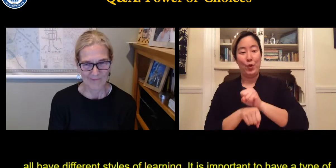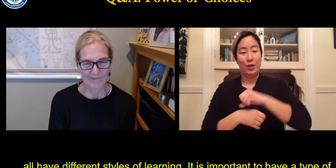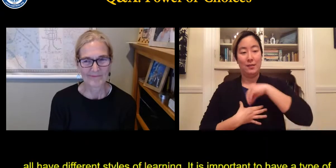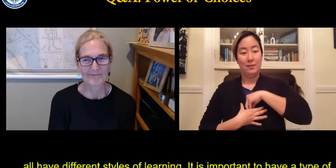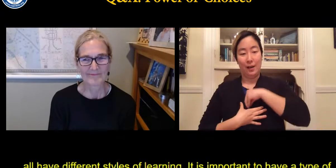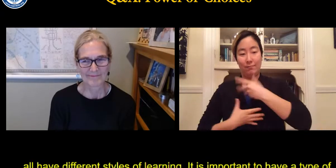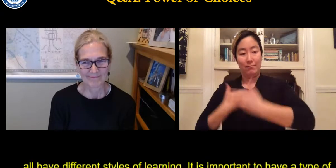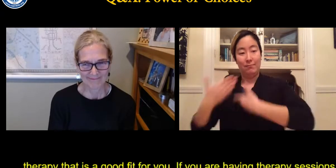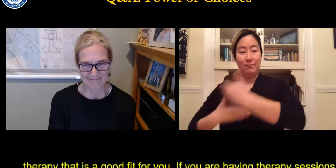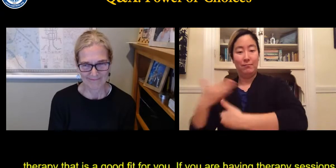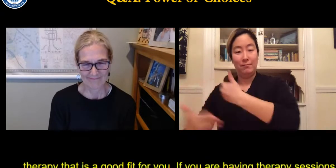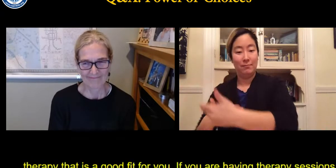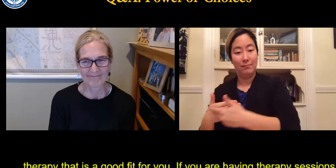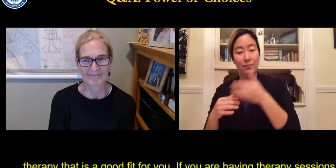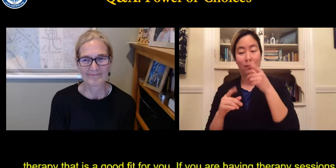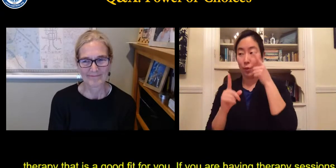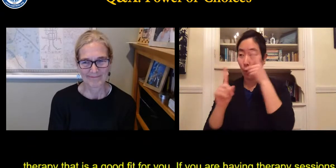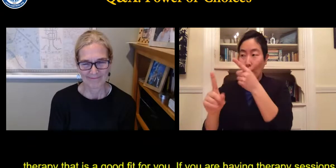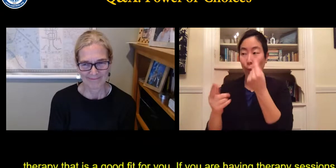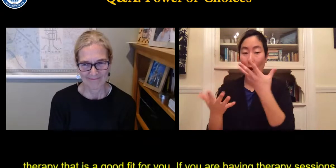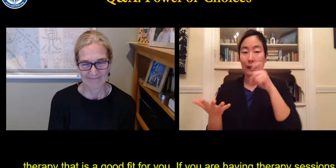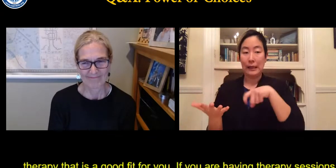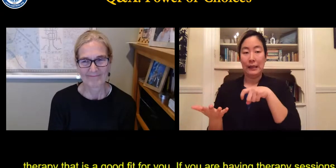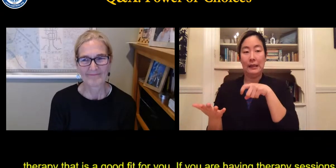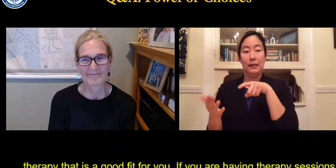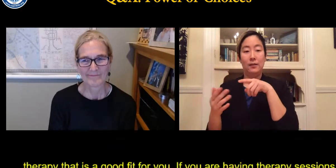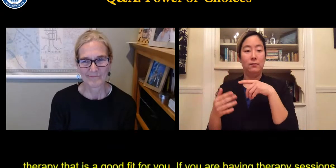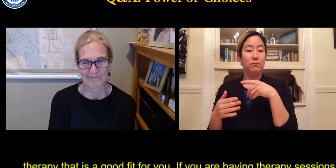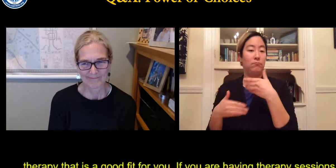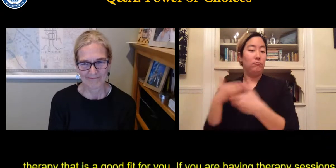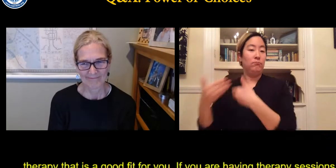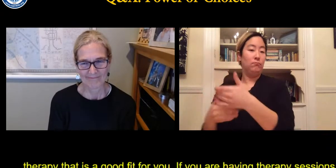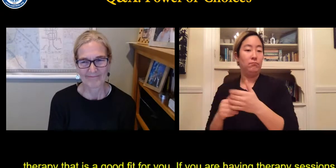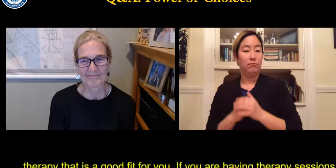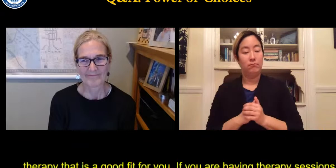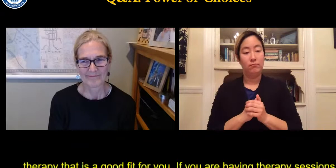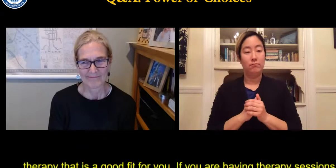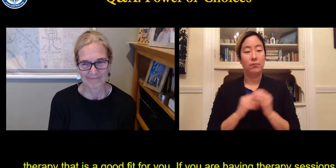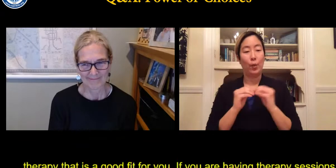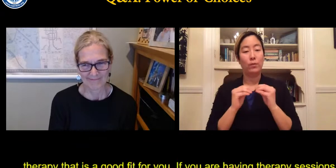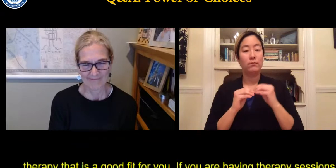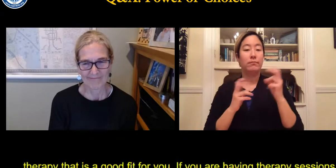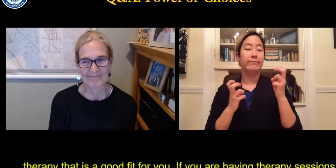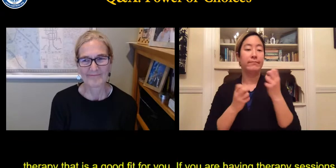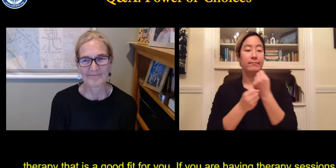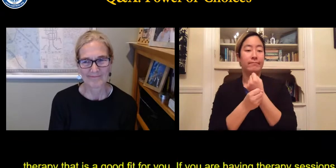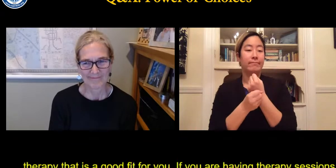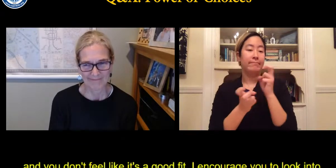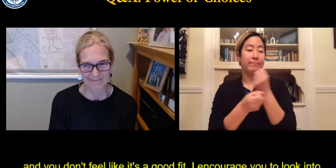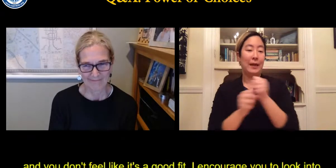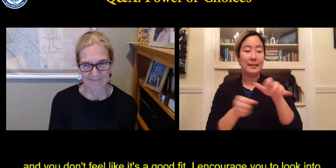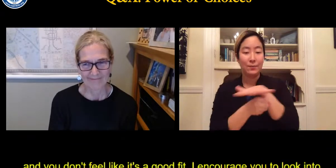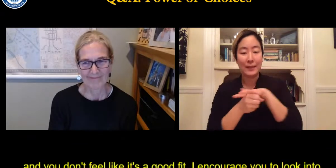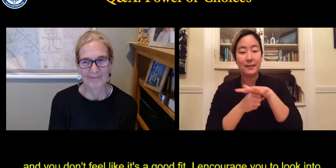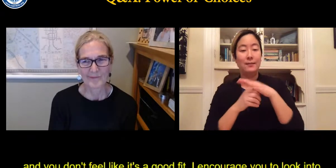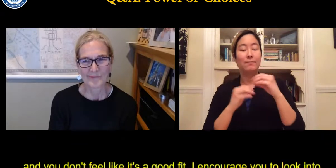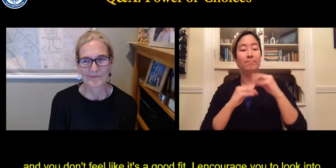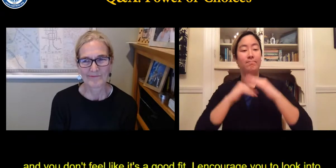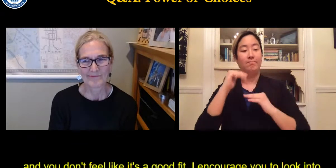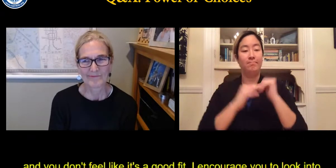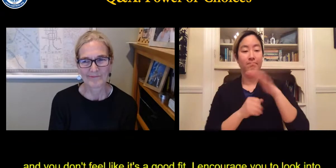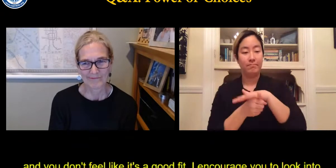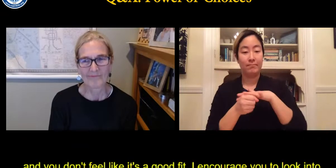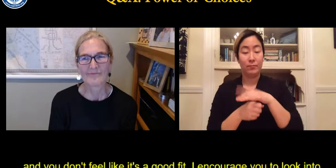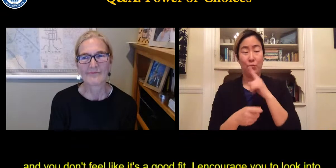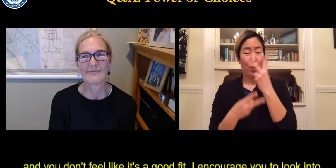mentioned, expressive therapies. And those are also considered strength-based therapies, which work